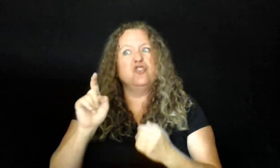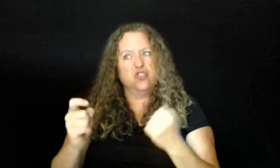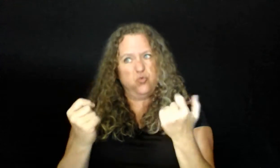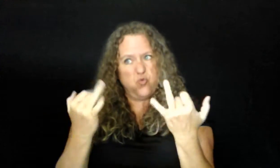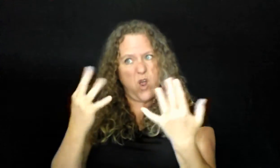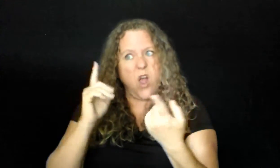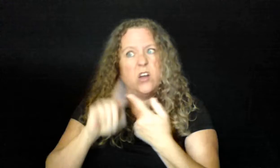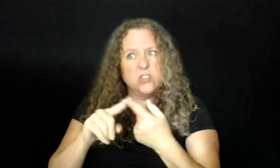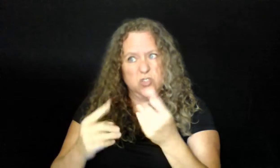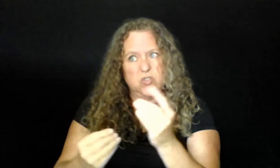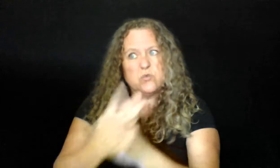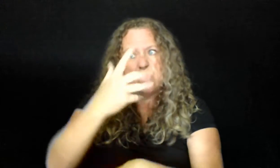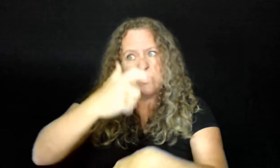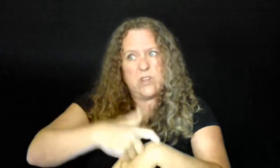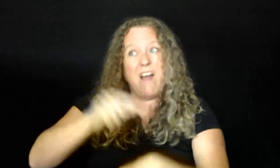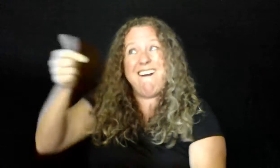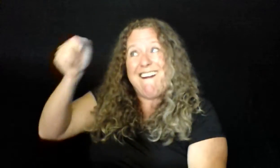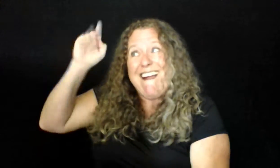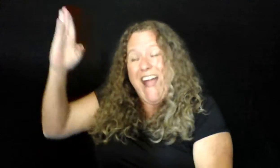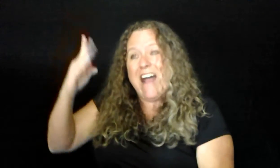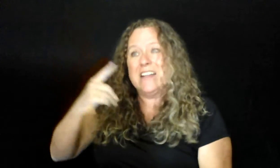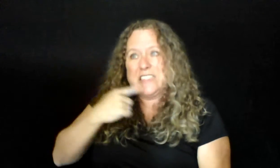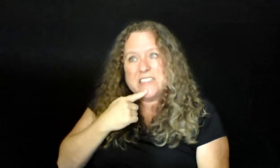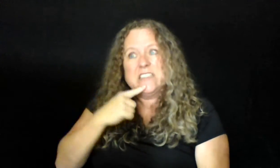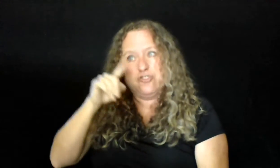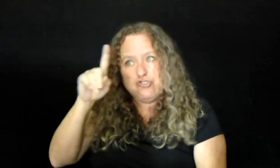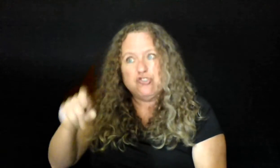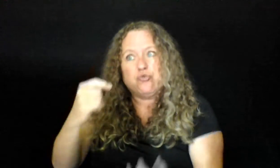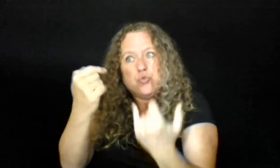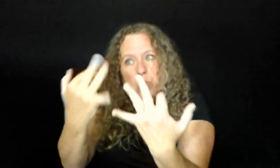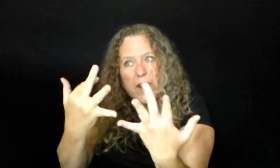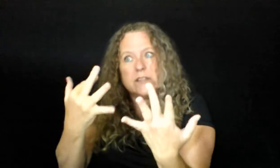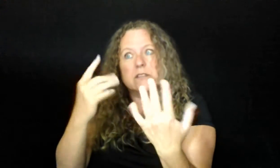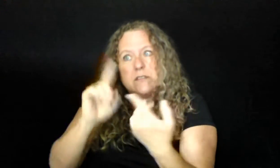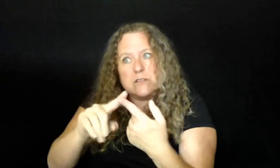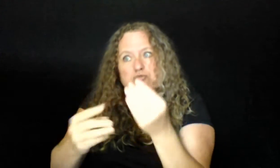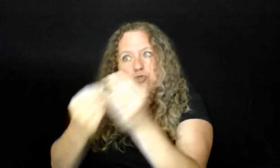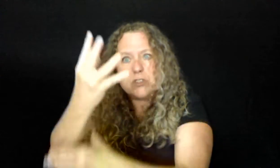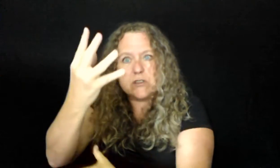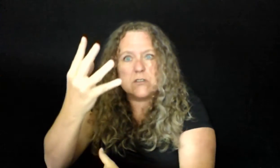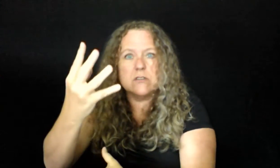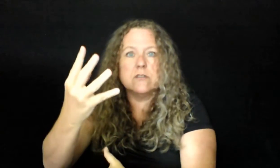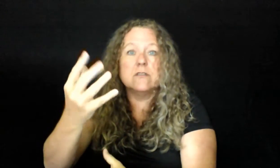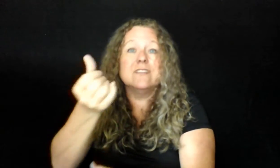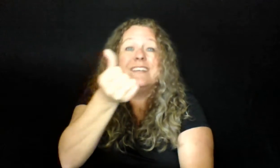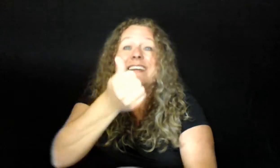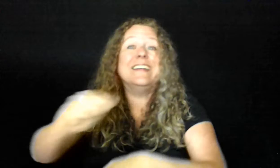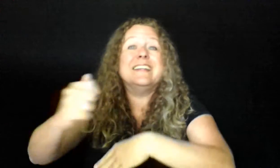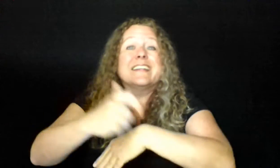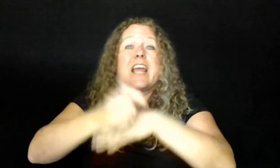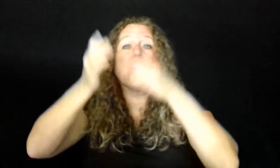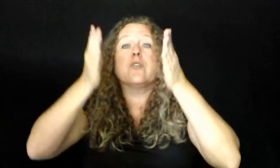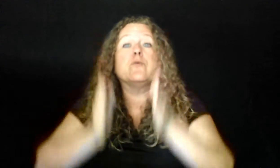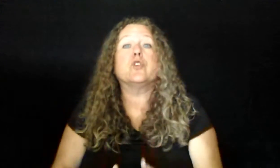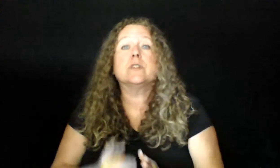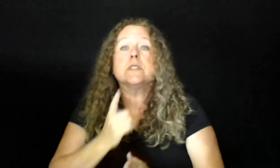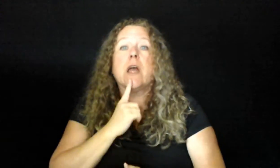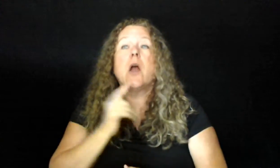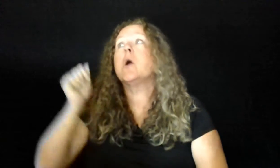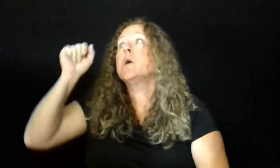you shouldn't sail till the spring. And what happens in the Bible when someone says, God told me to do this, and you say, well, I'm going to do that, right? It